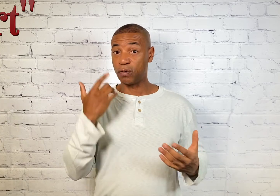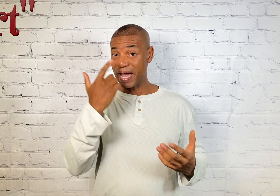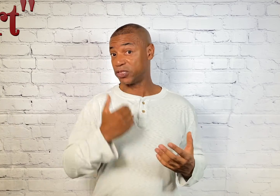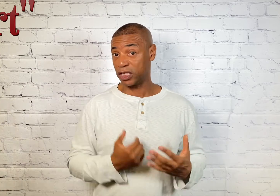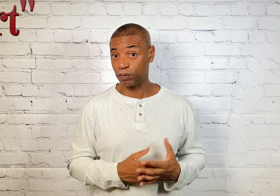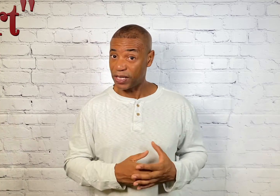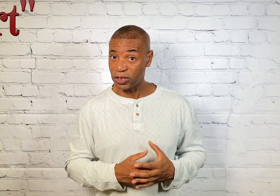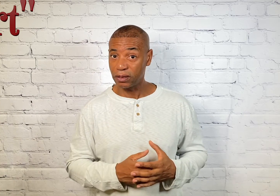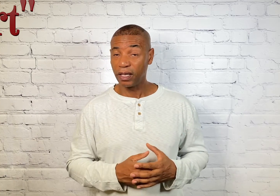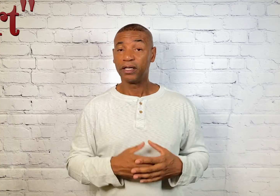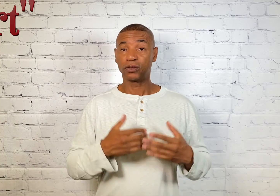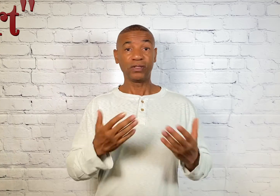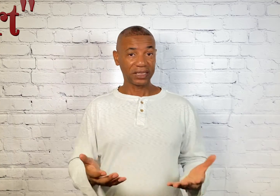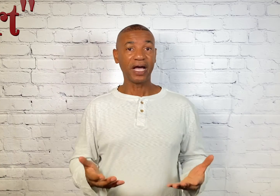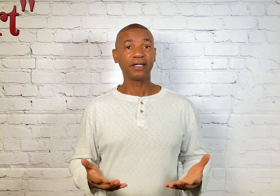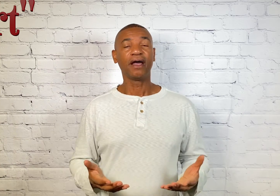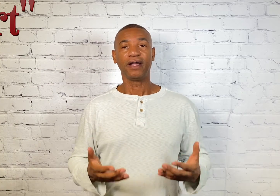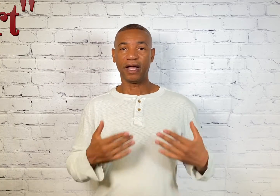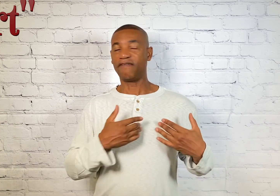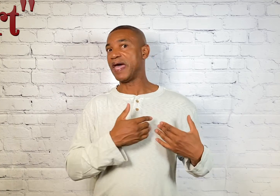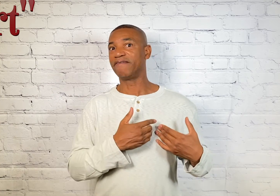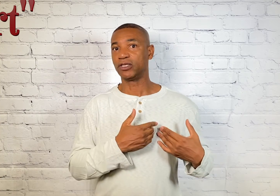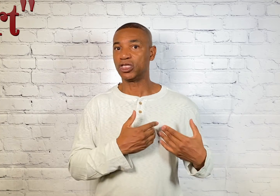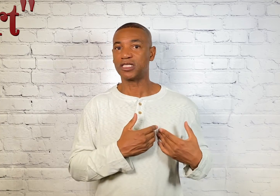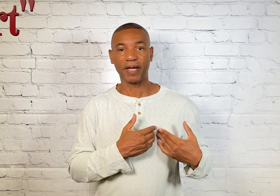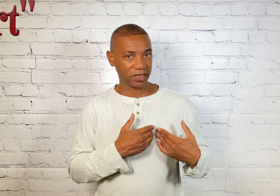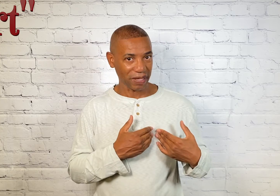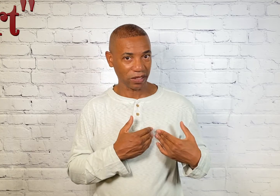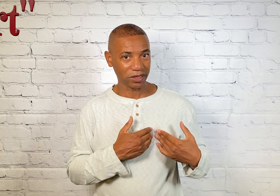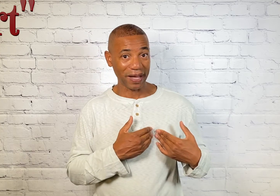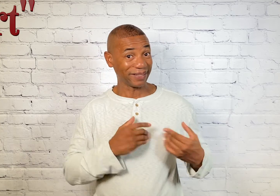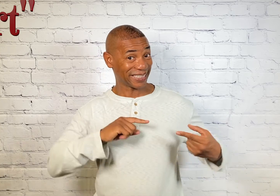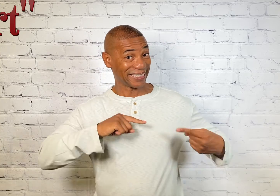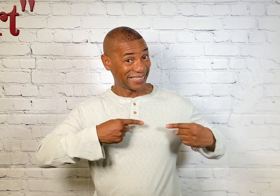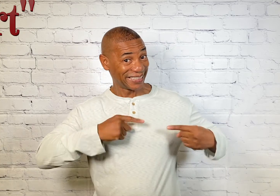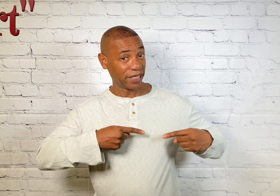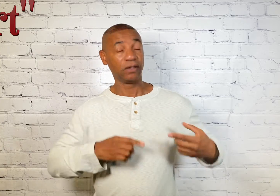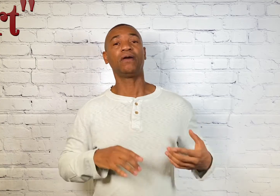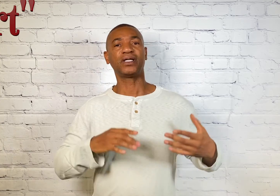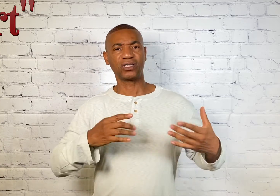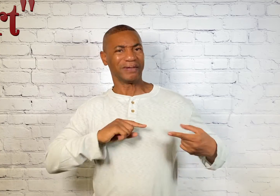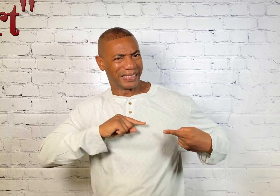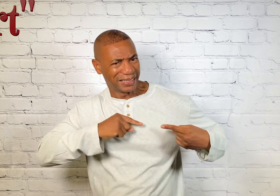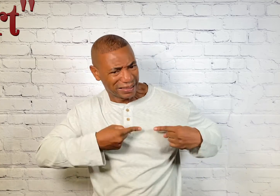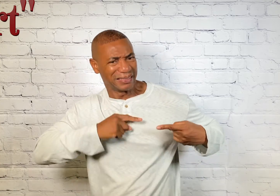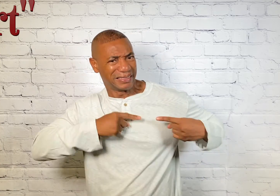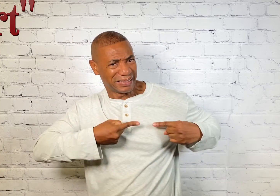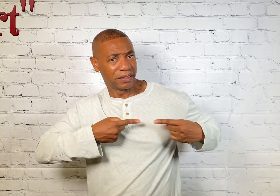match the expression to the sign. Now, if I'm having chest pains, I'm not going to smile and say, no, I'm going to show.